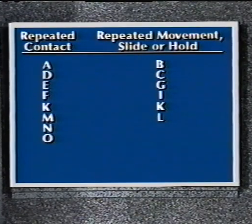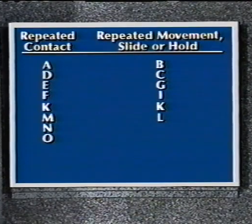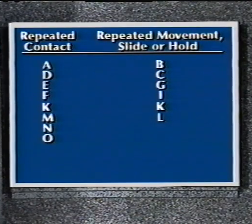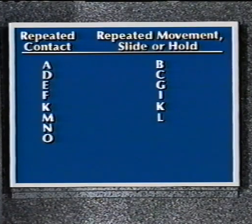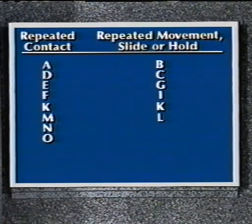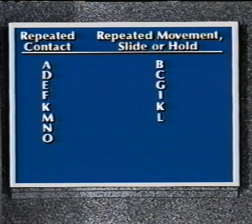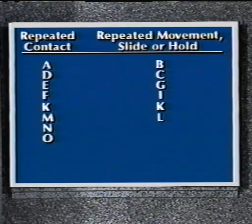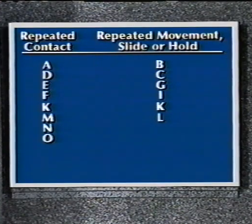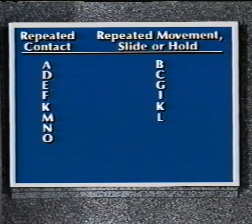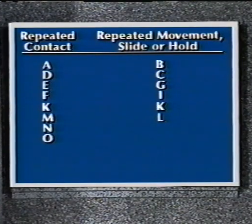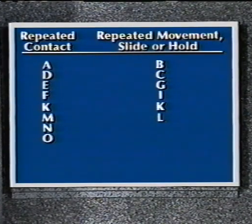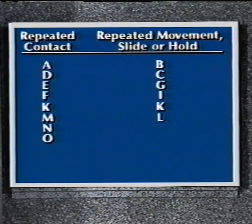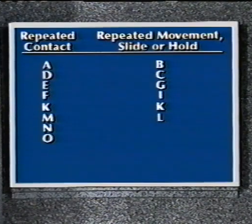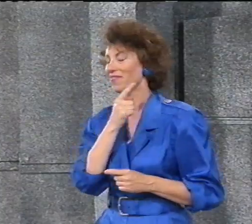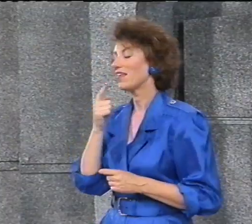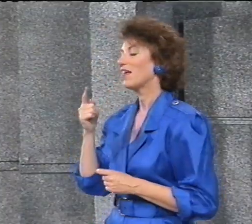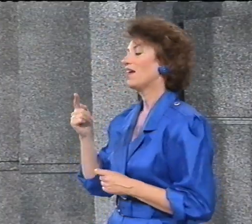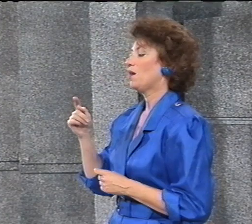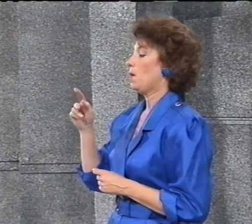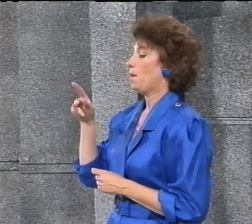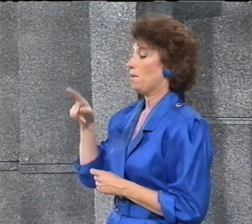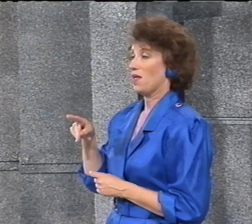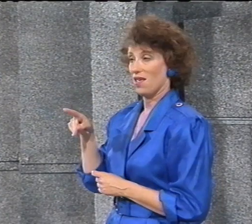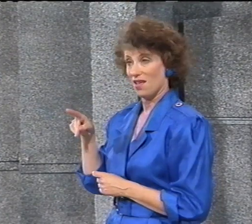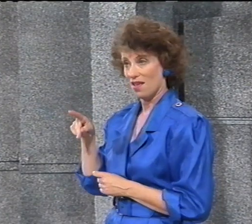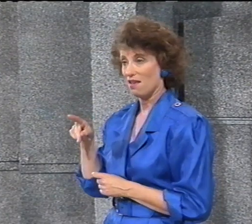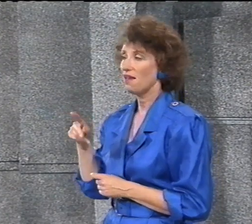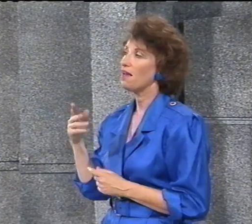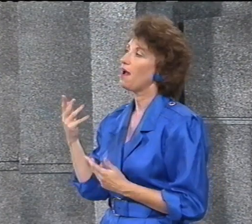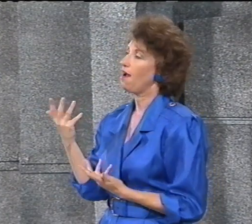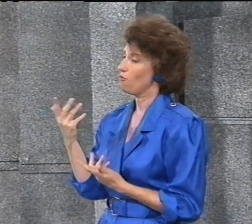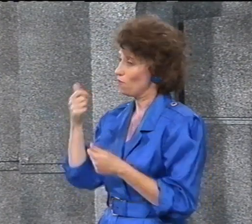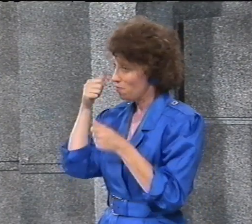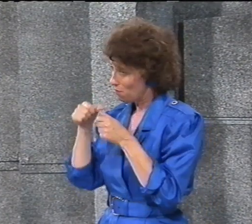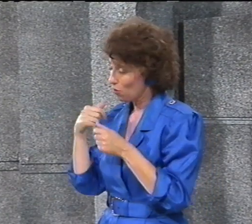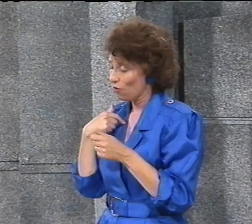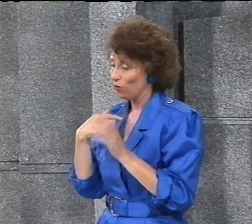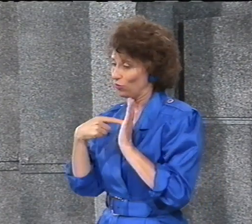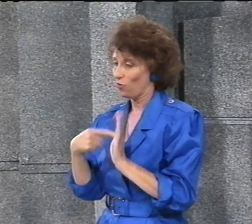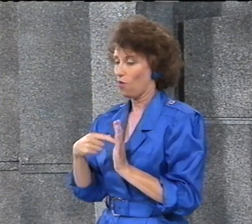put it in that column. For the letter P,